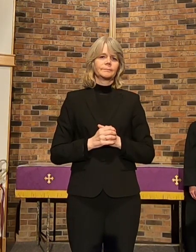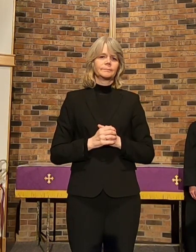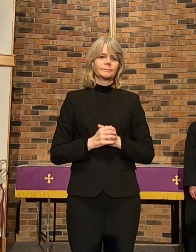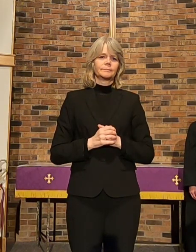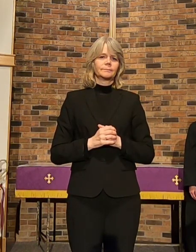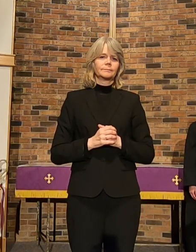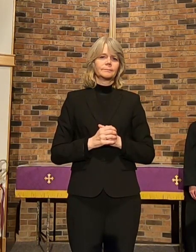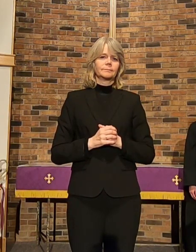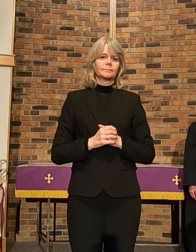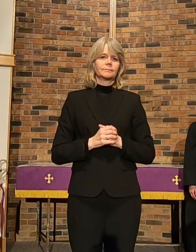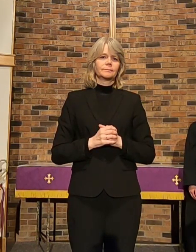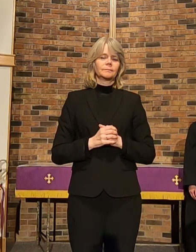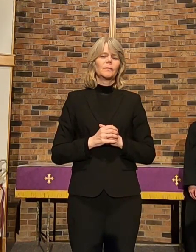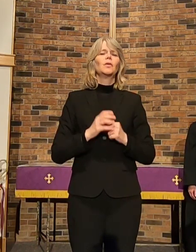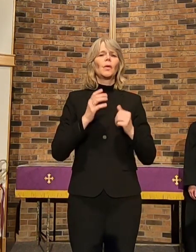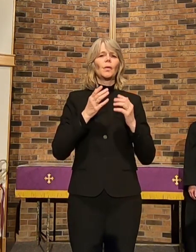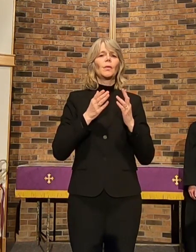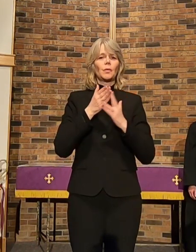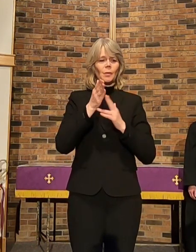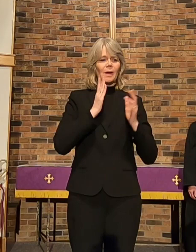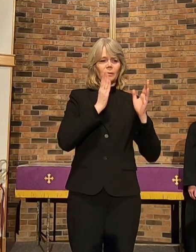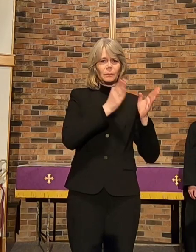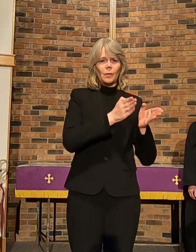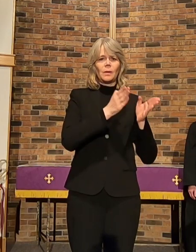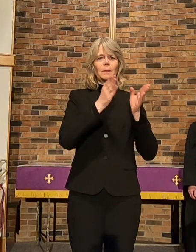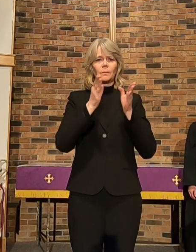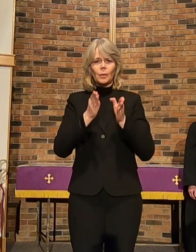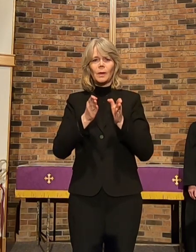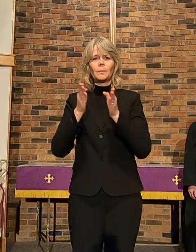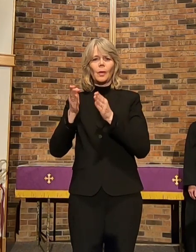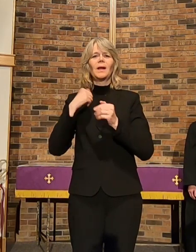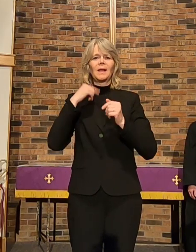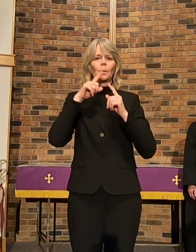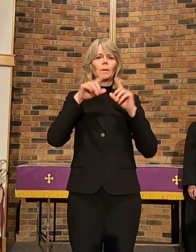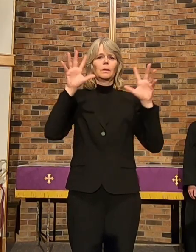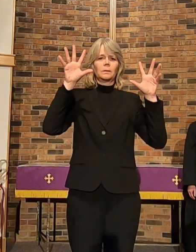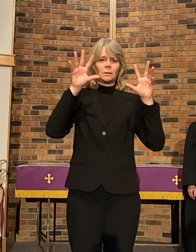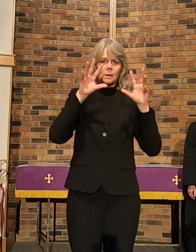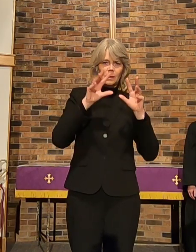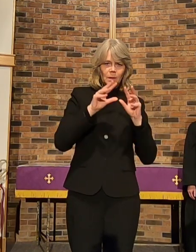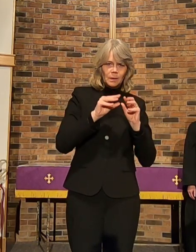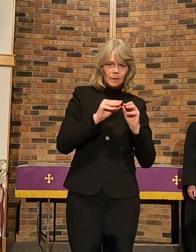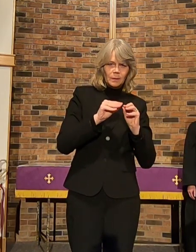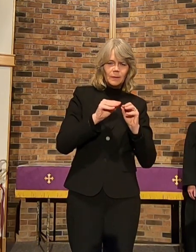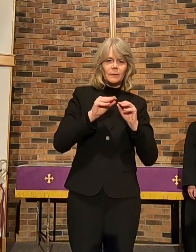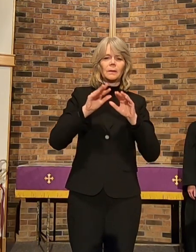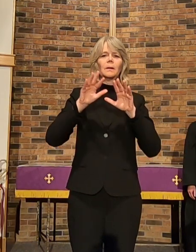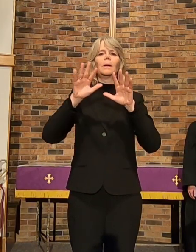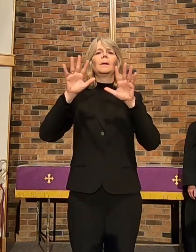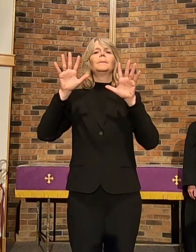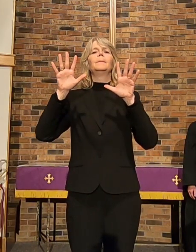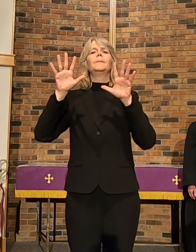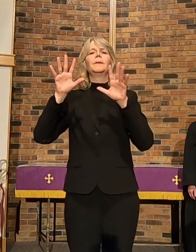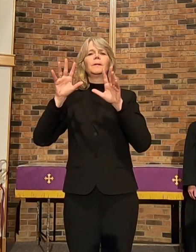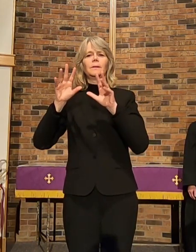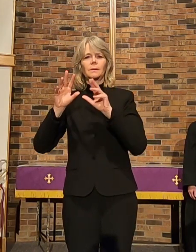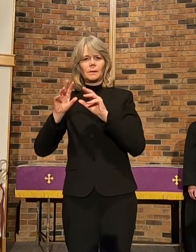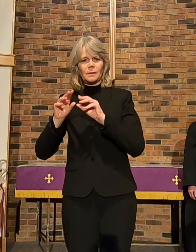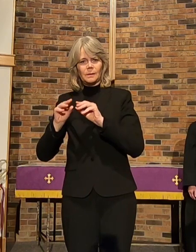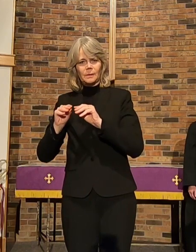At different points in the service, there will be some darkness, and then the lights will come back up. And at the